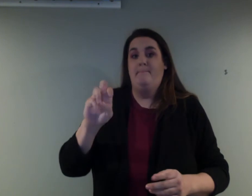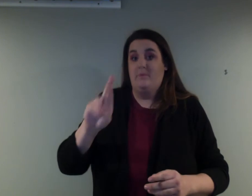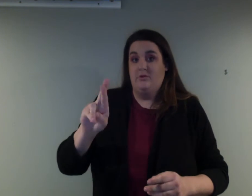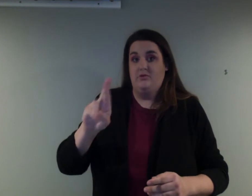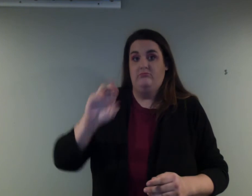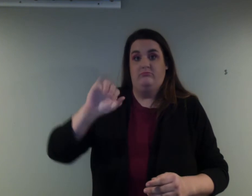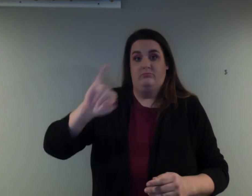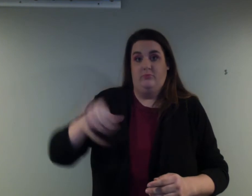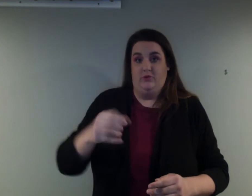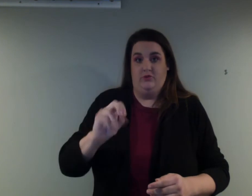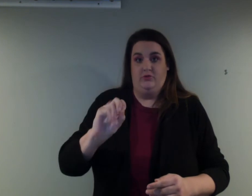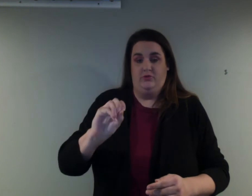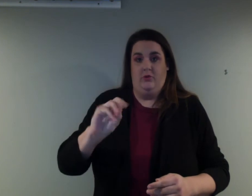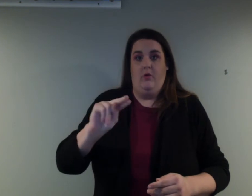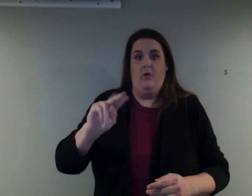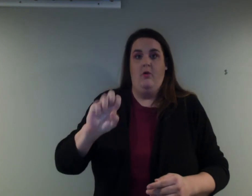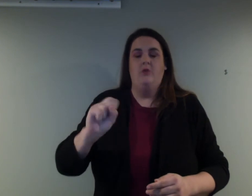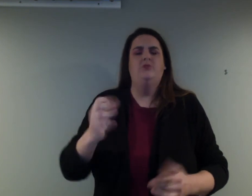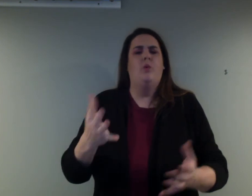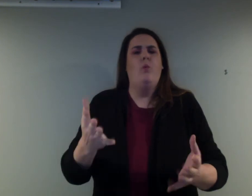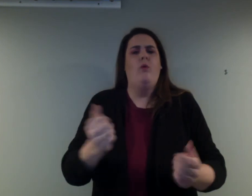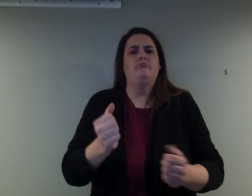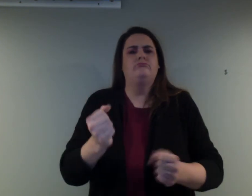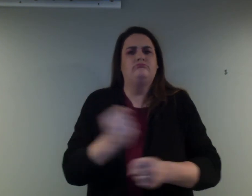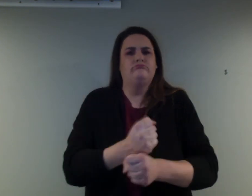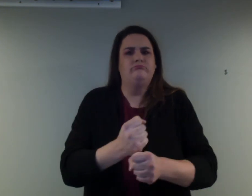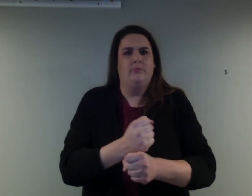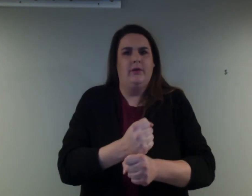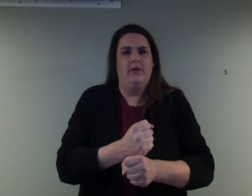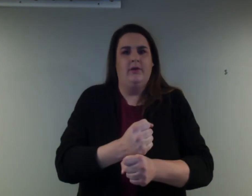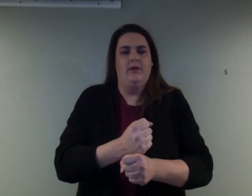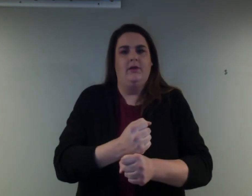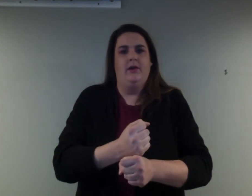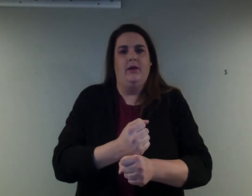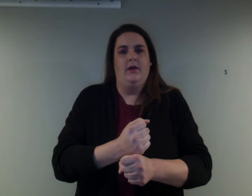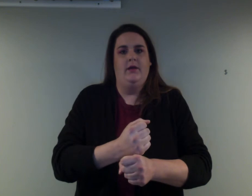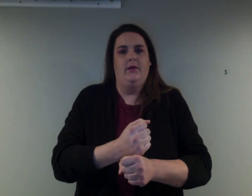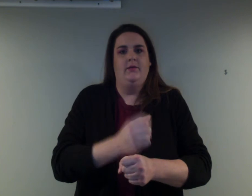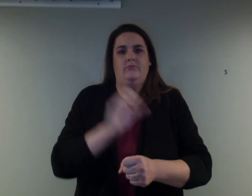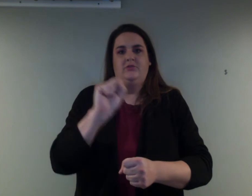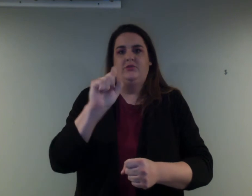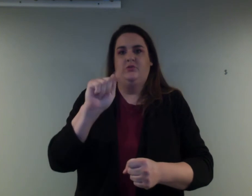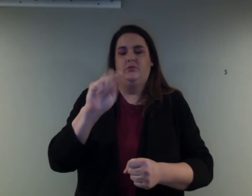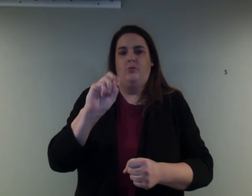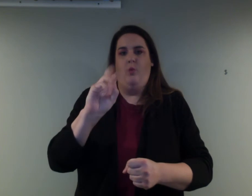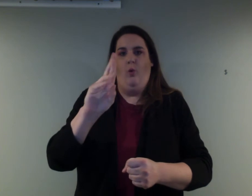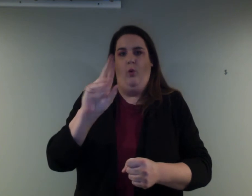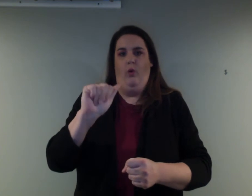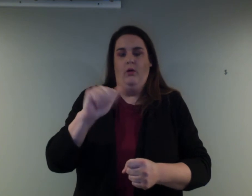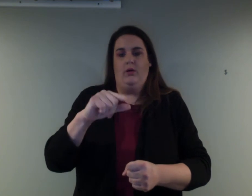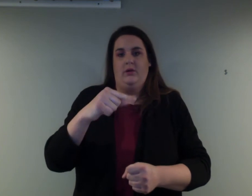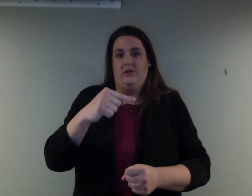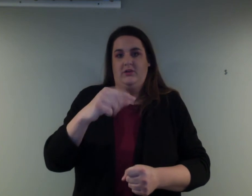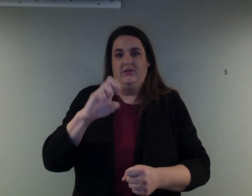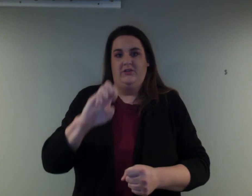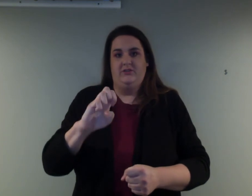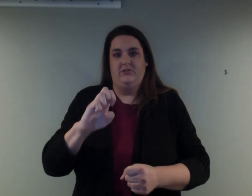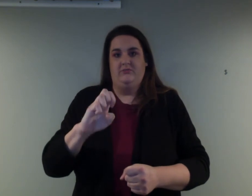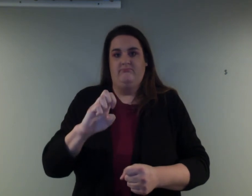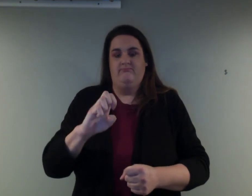he wants the walls and the roof of his shed to be made out of plywood. And he wants